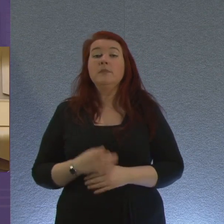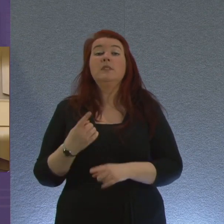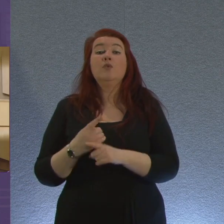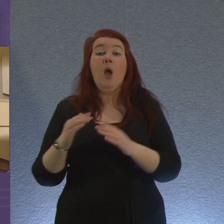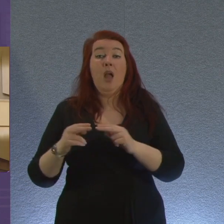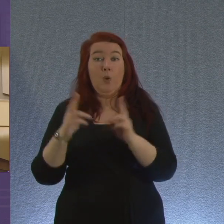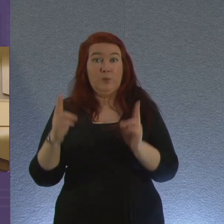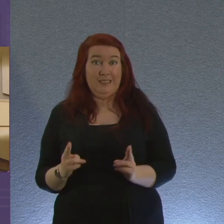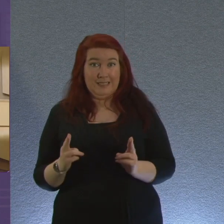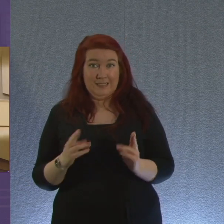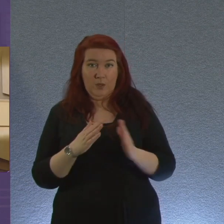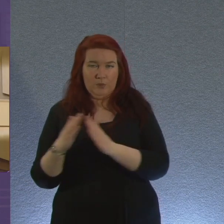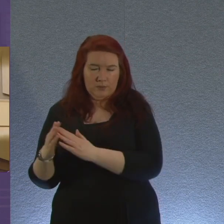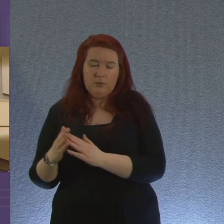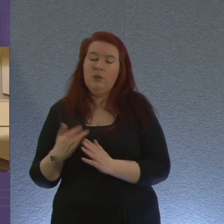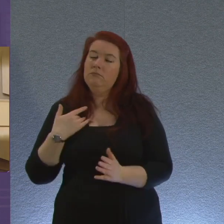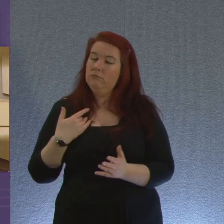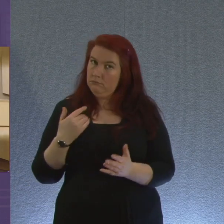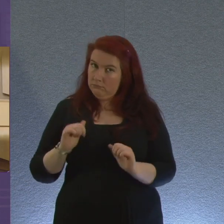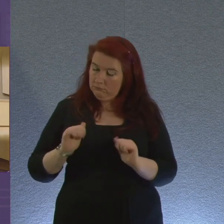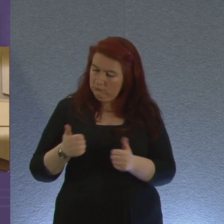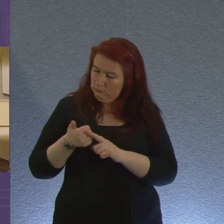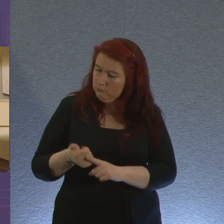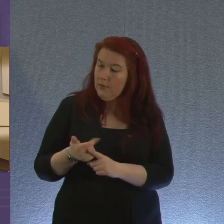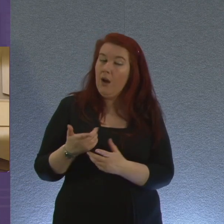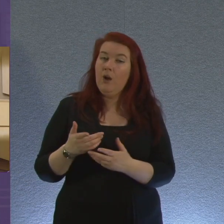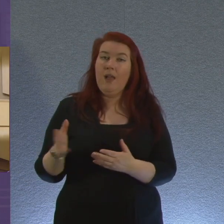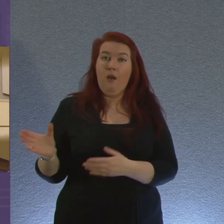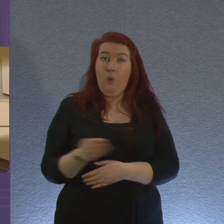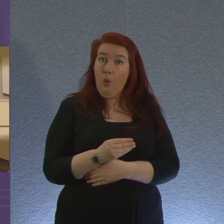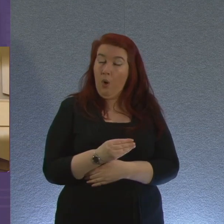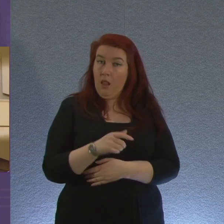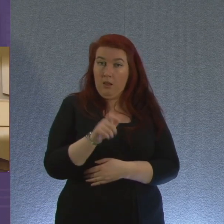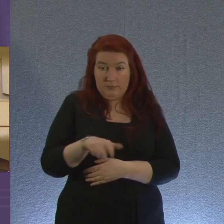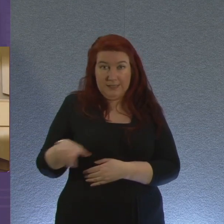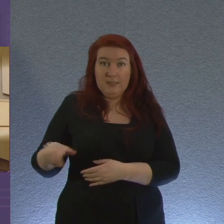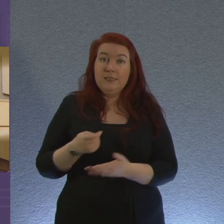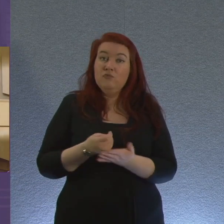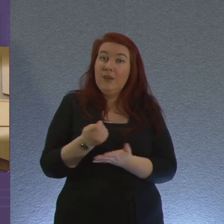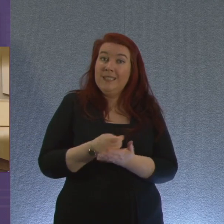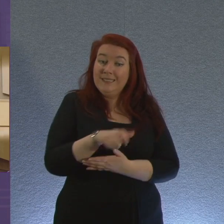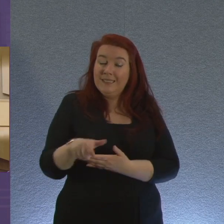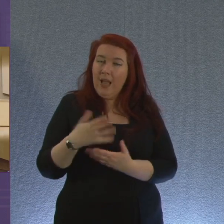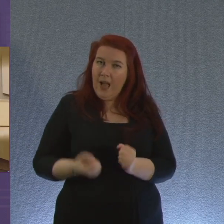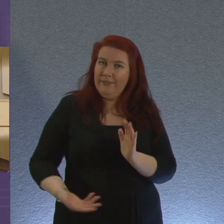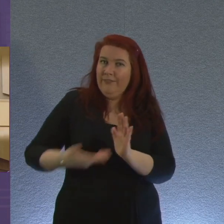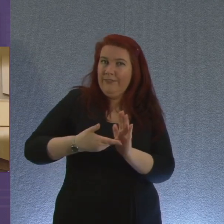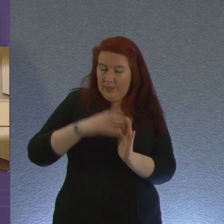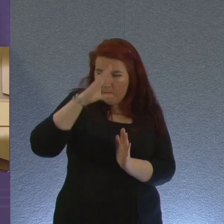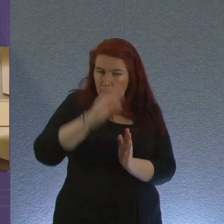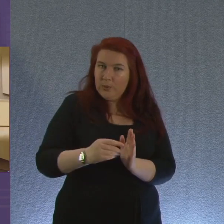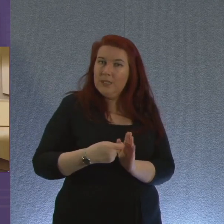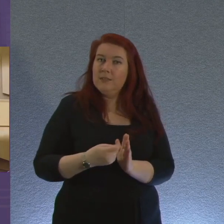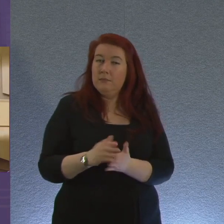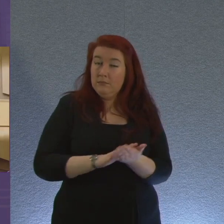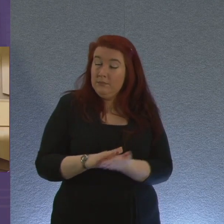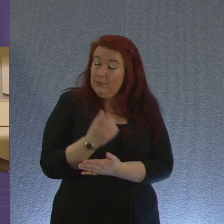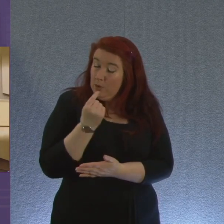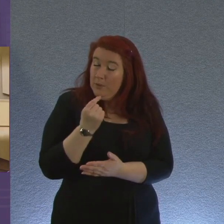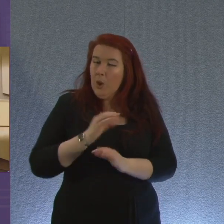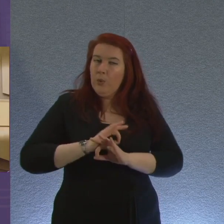ensure that all statutory tenants will be provided with extended notice periods to ensure that, as far as possible, no tenant will be evicted during the